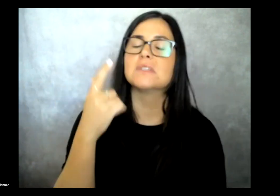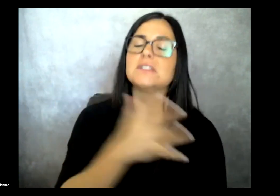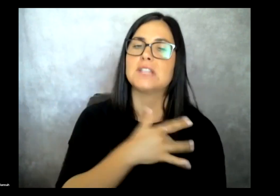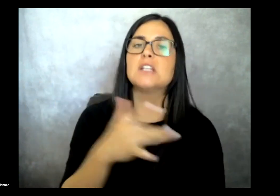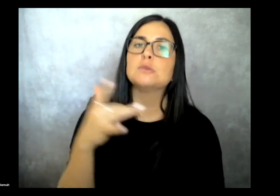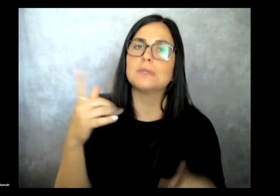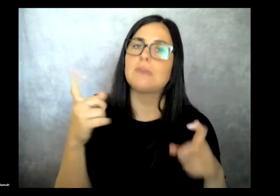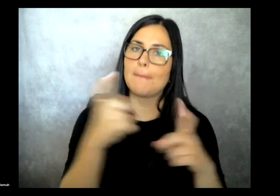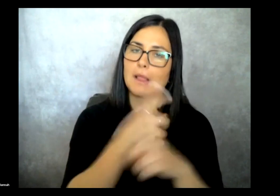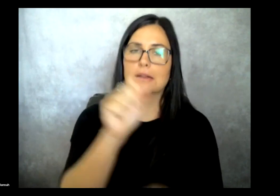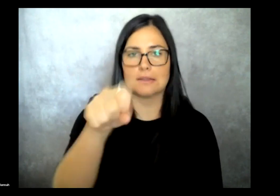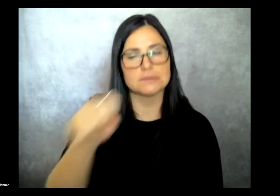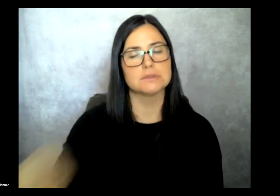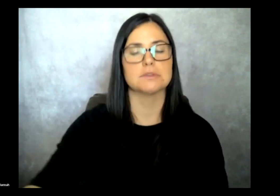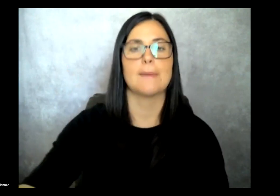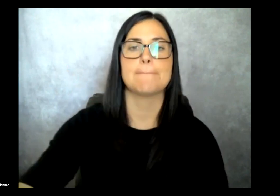sometimes.